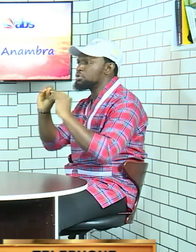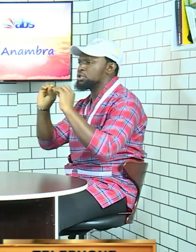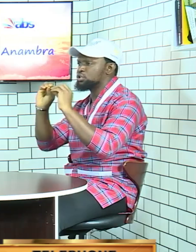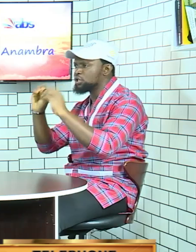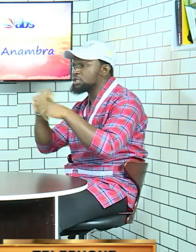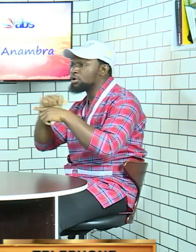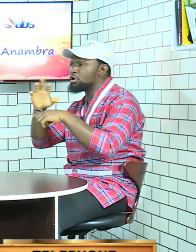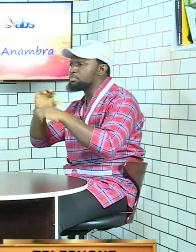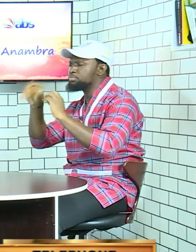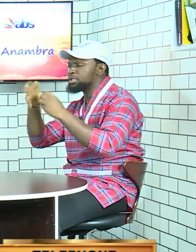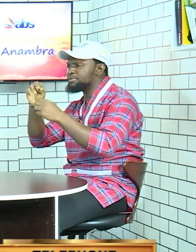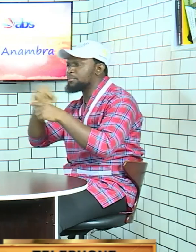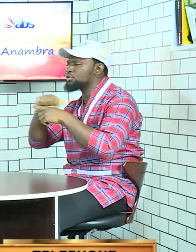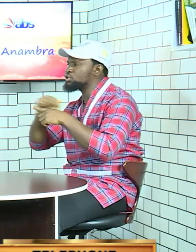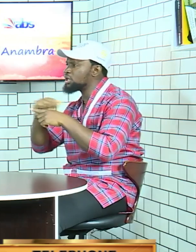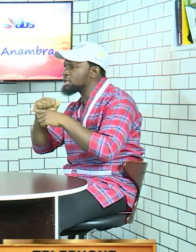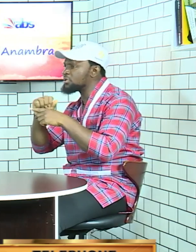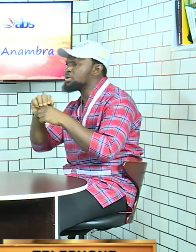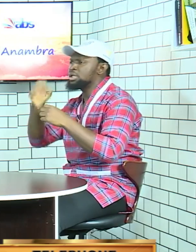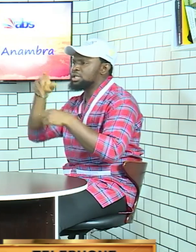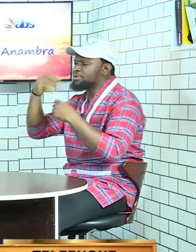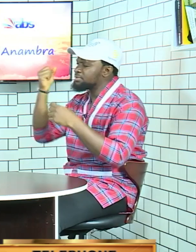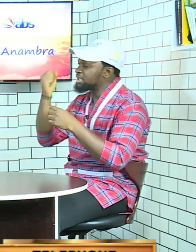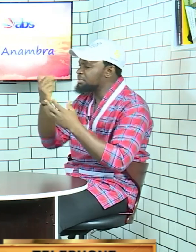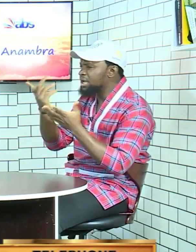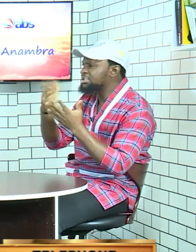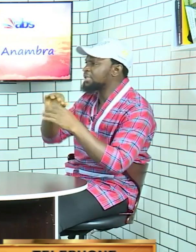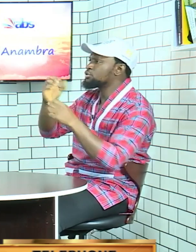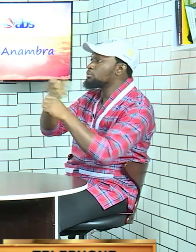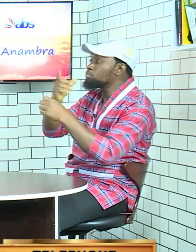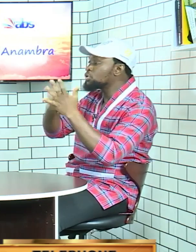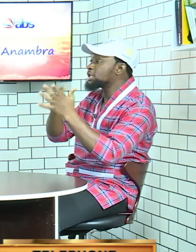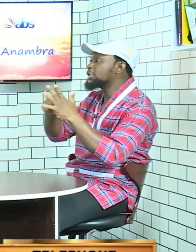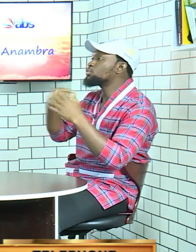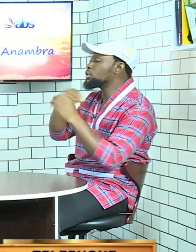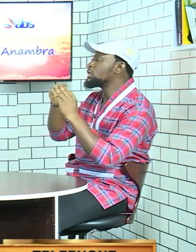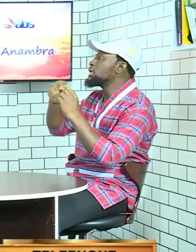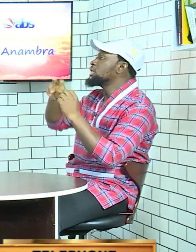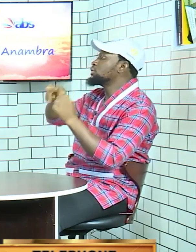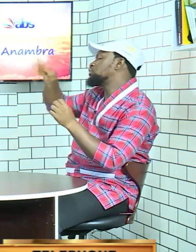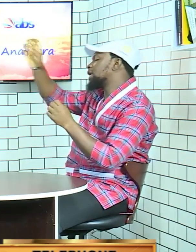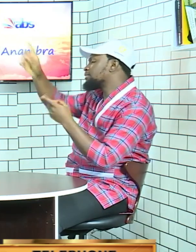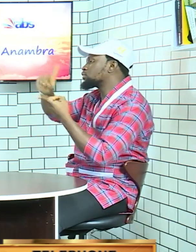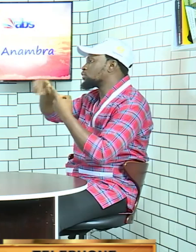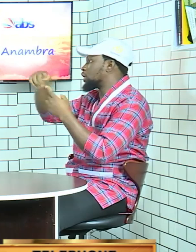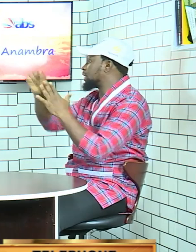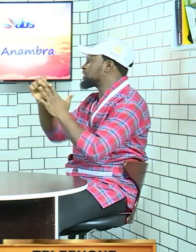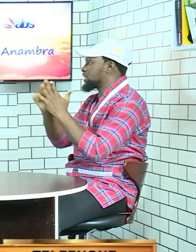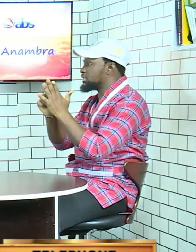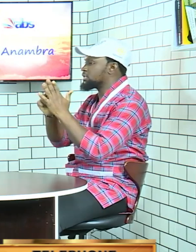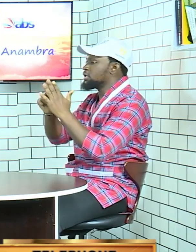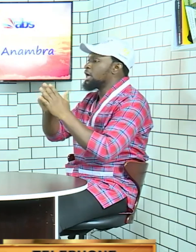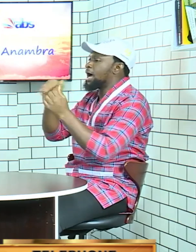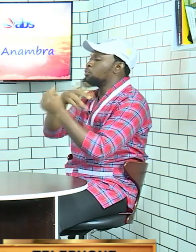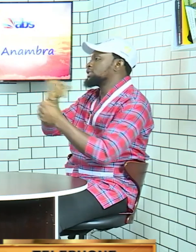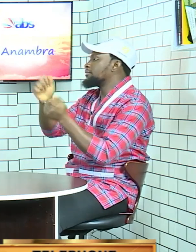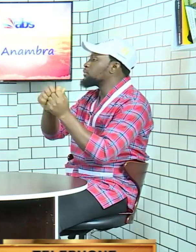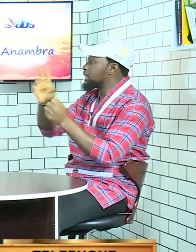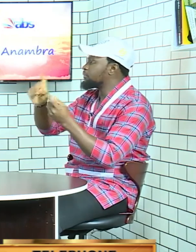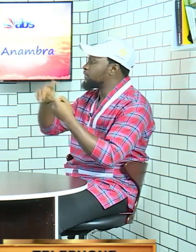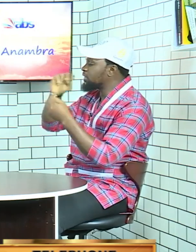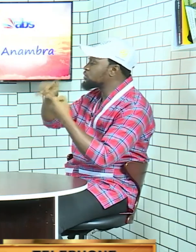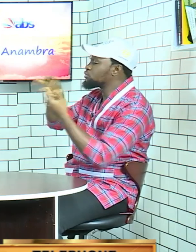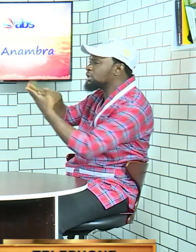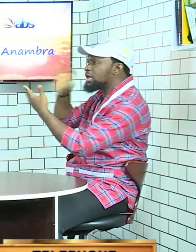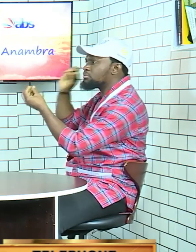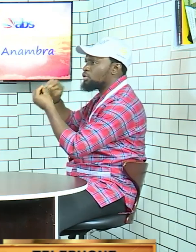people, give them on training, give them seminars, and most times we travel to other states, and we travel with them